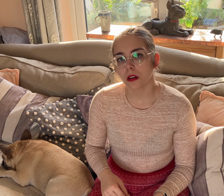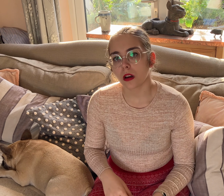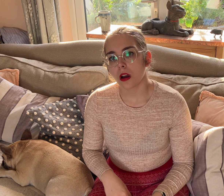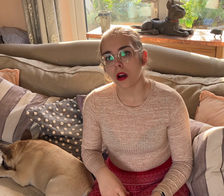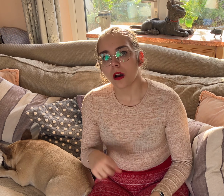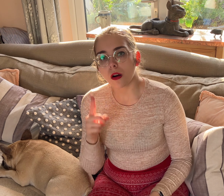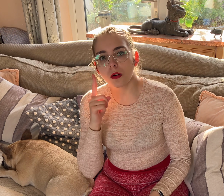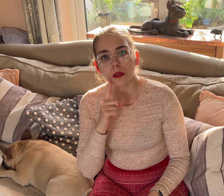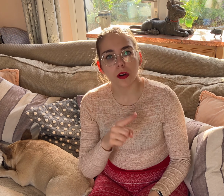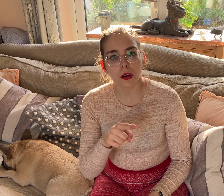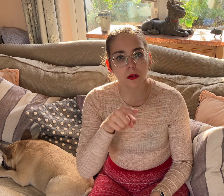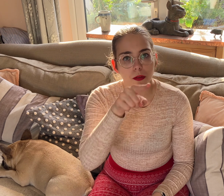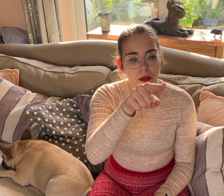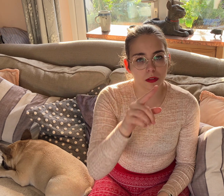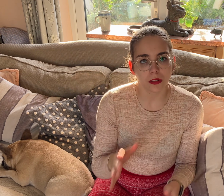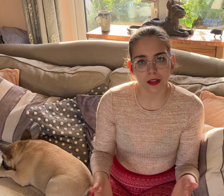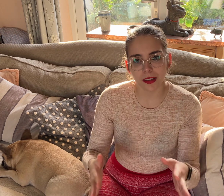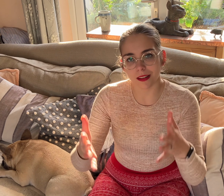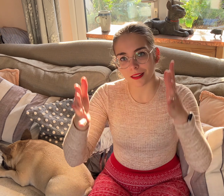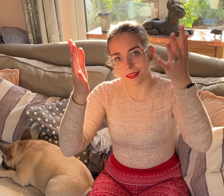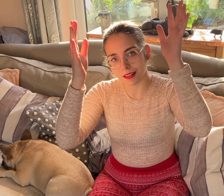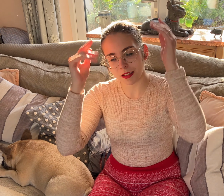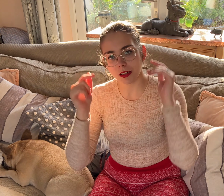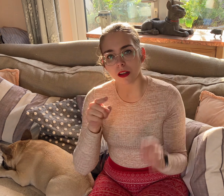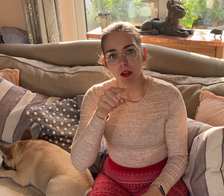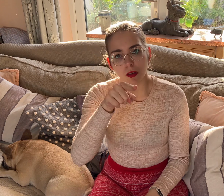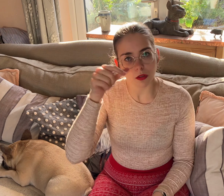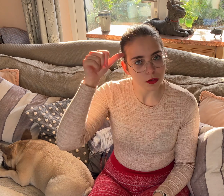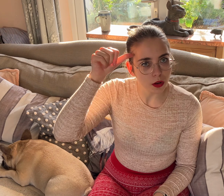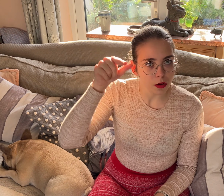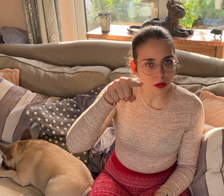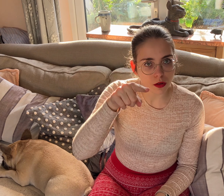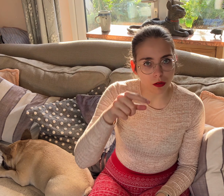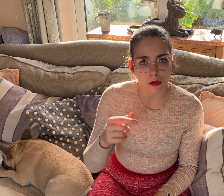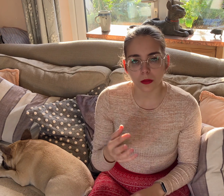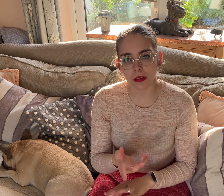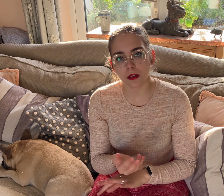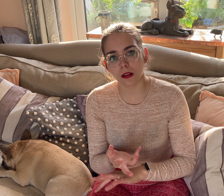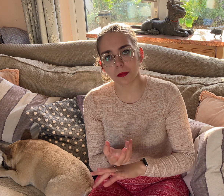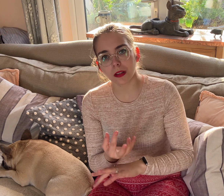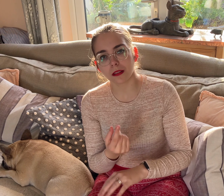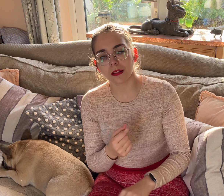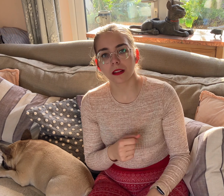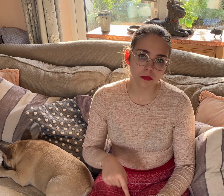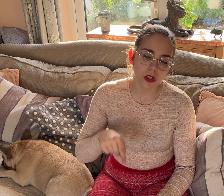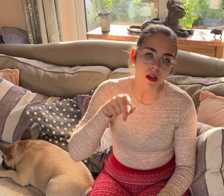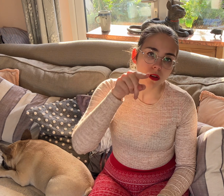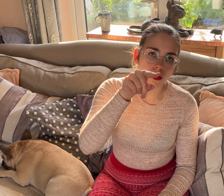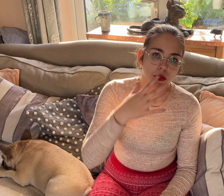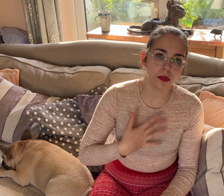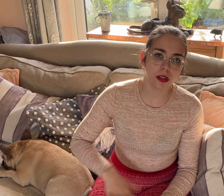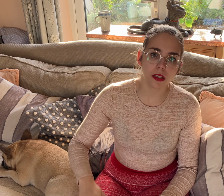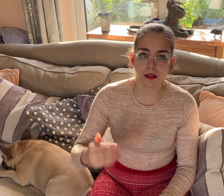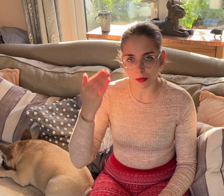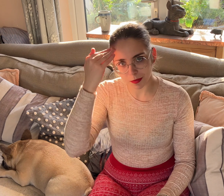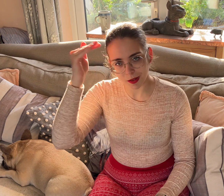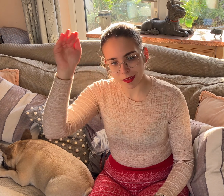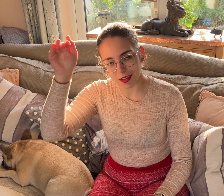Oh girl, you're shining. You know you're a diamond. You need reminding.